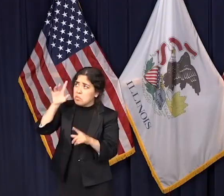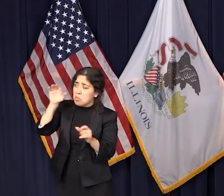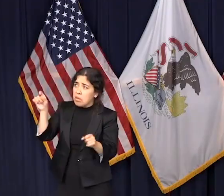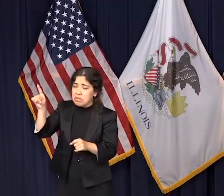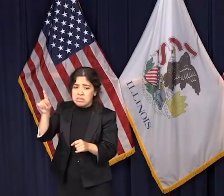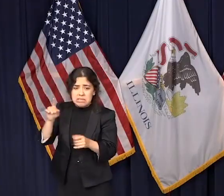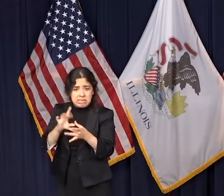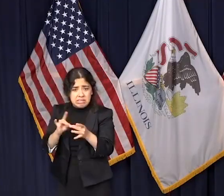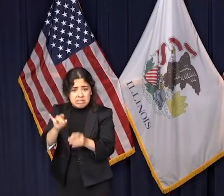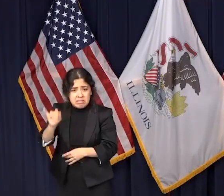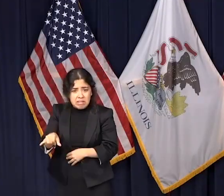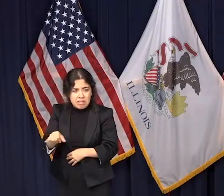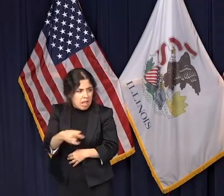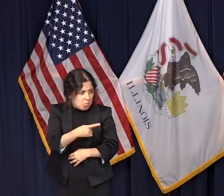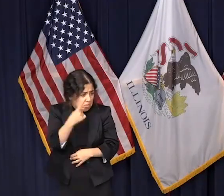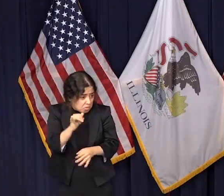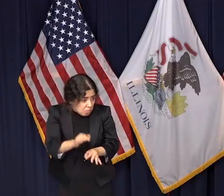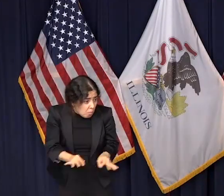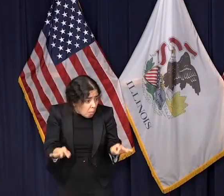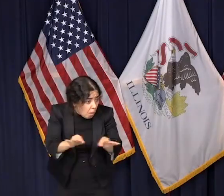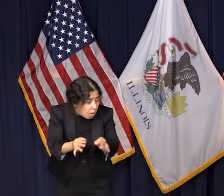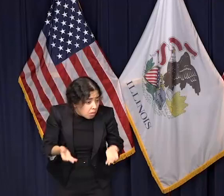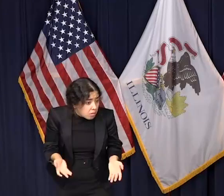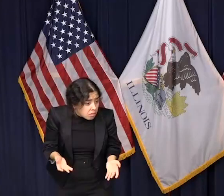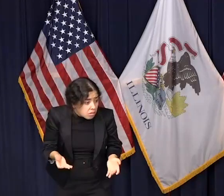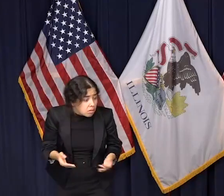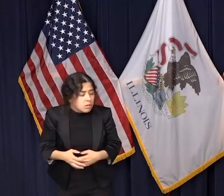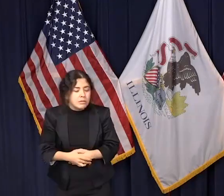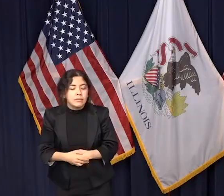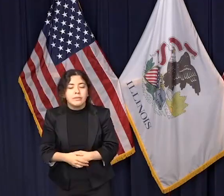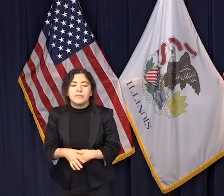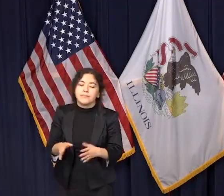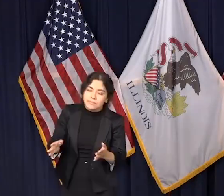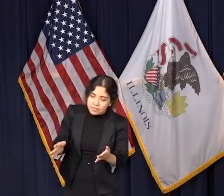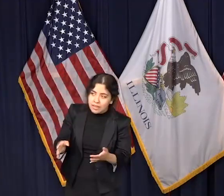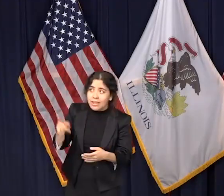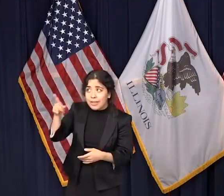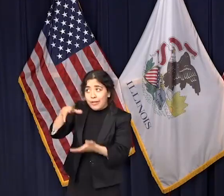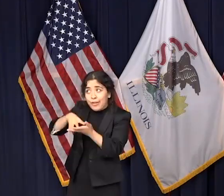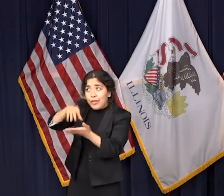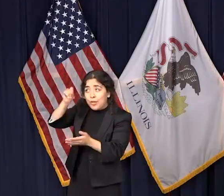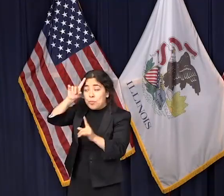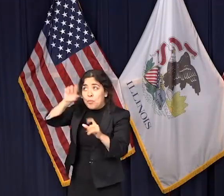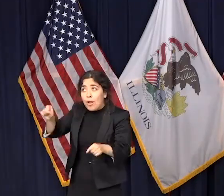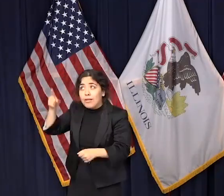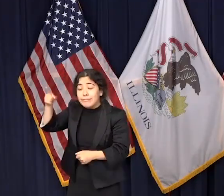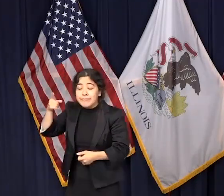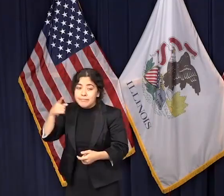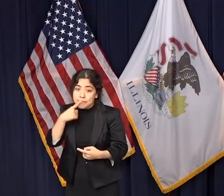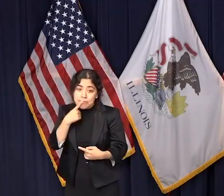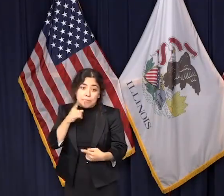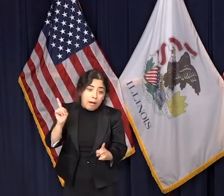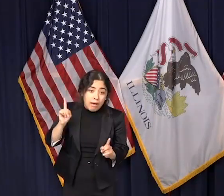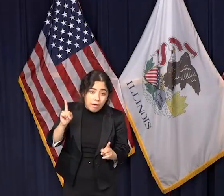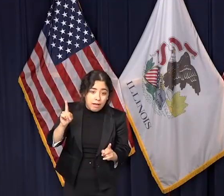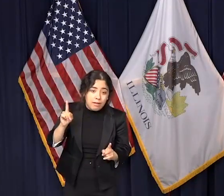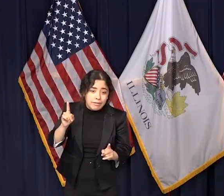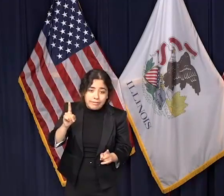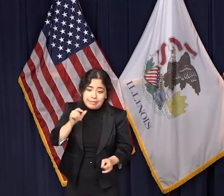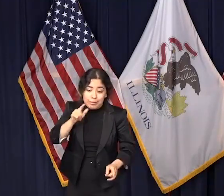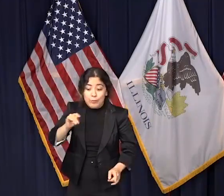learn, what the right thing to do is. And so I'm very glad that the president did that. I think there are probably a lot of people